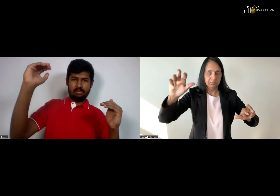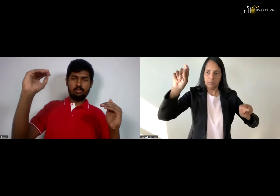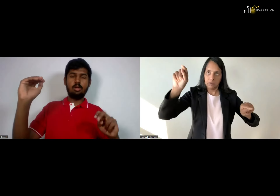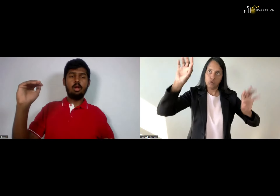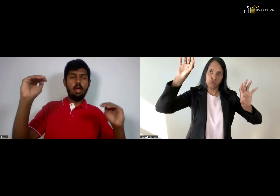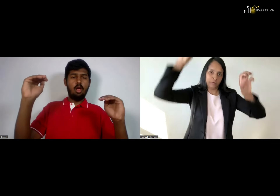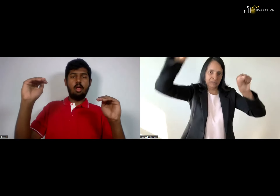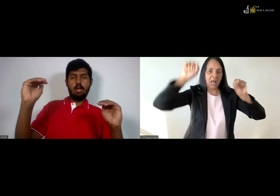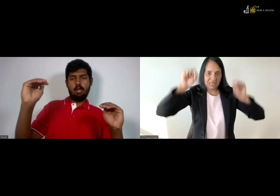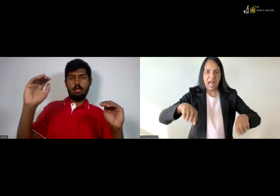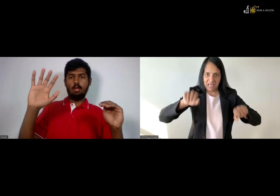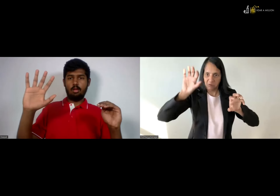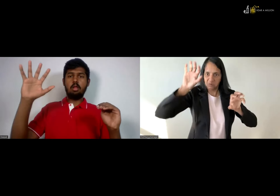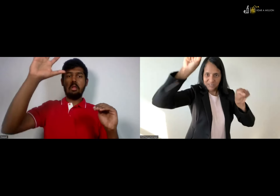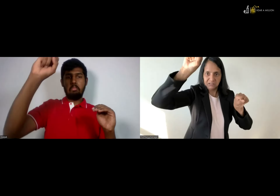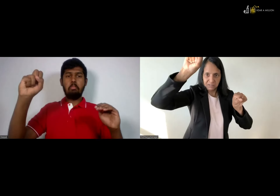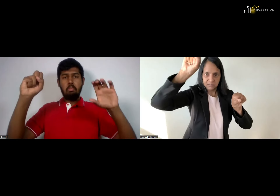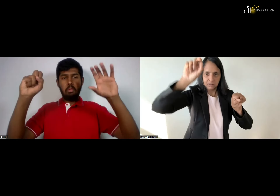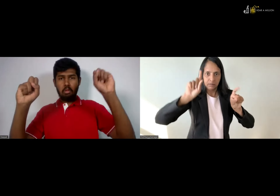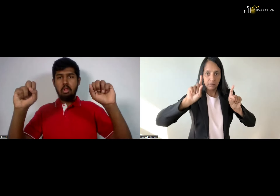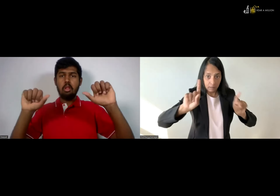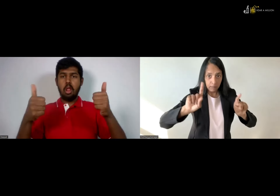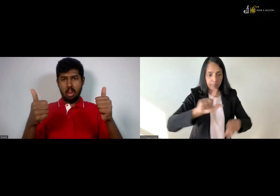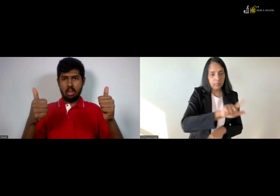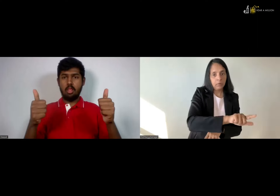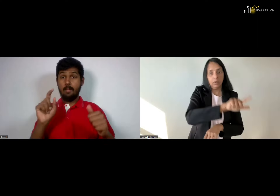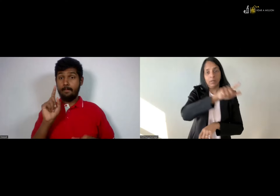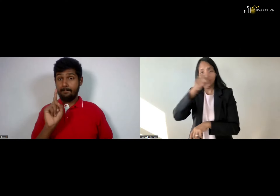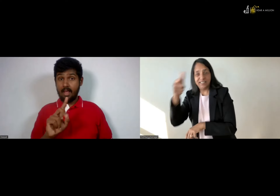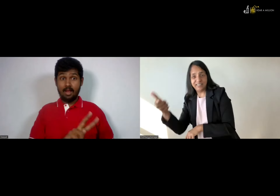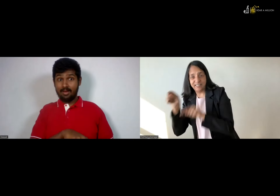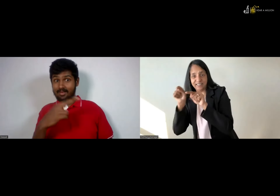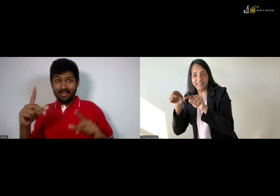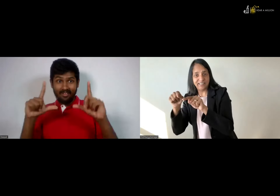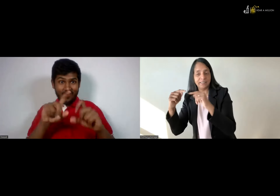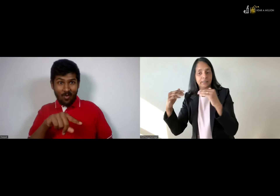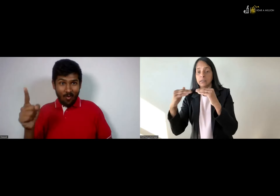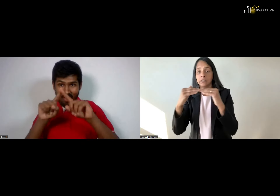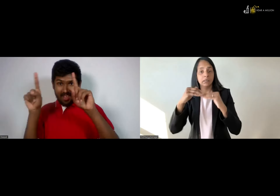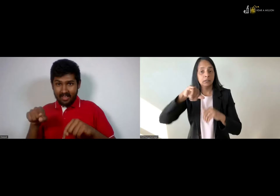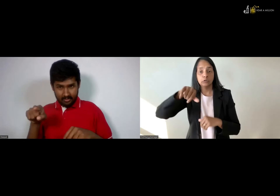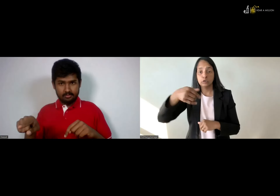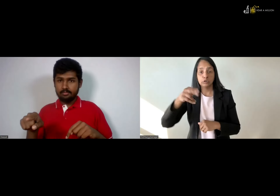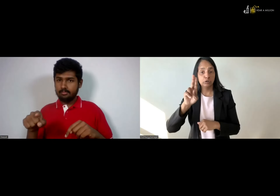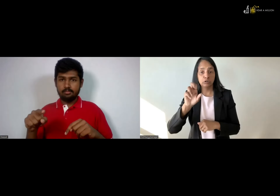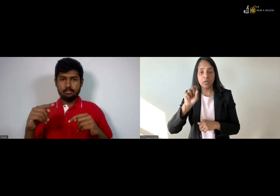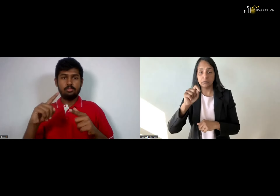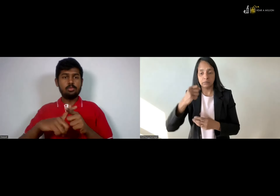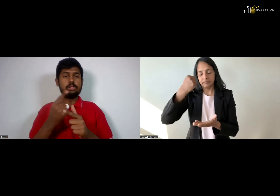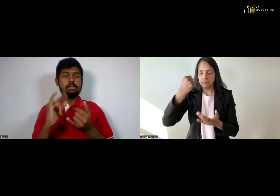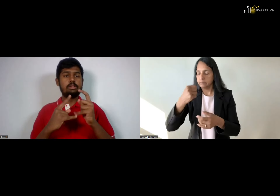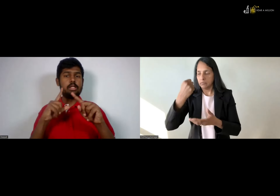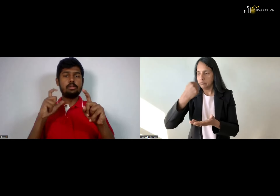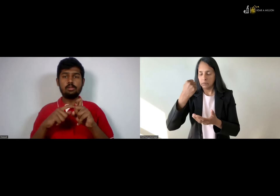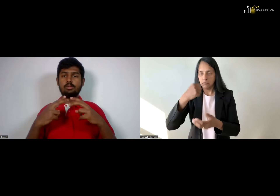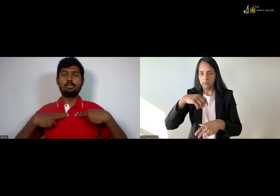the biggest ladder was provided to the short-sighted person. But in the second picture,